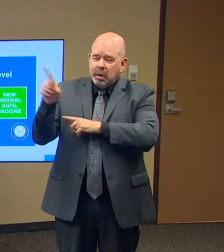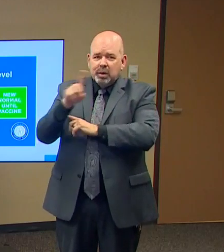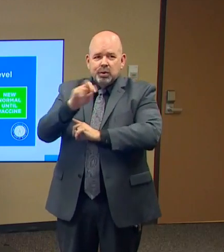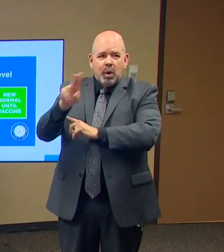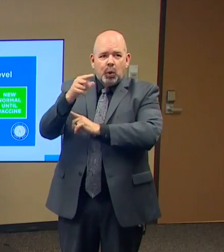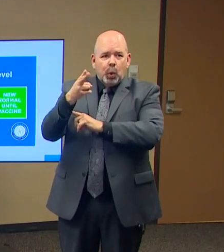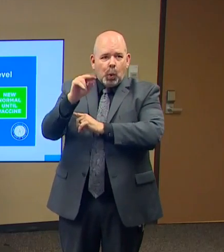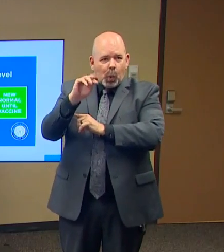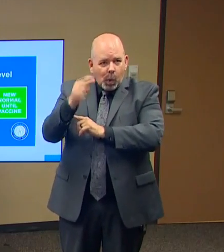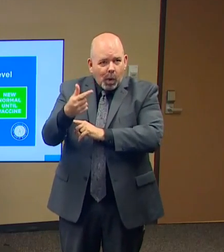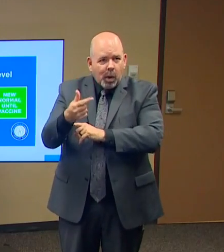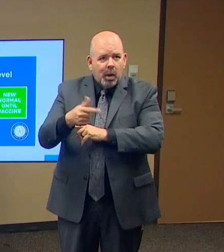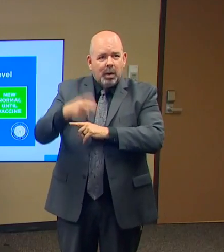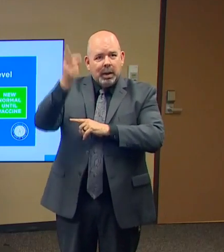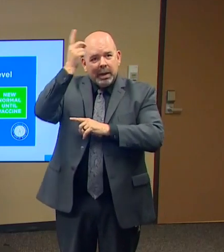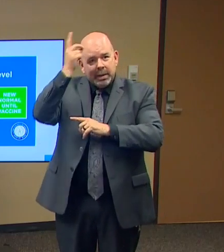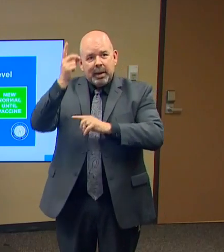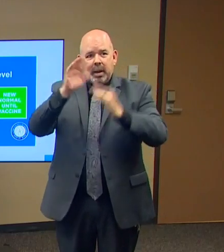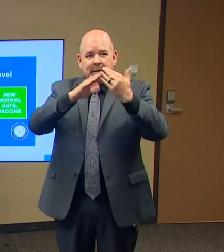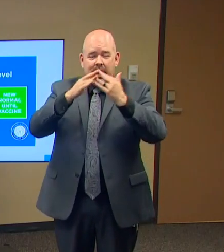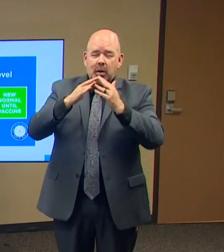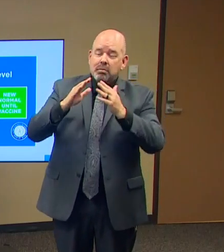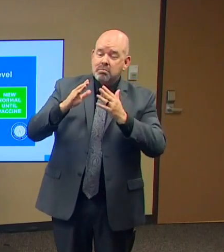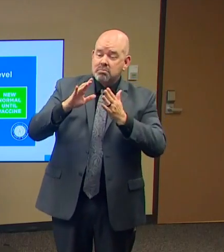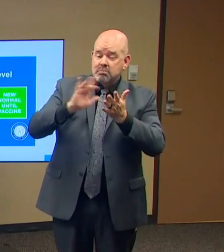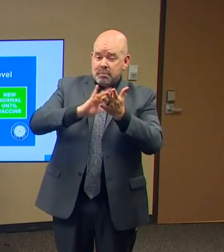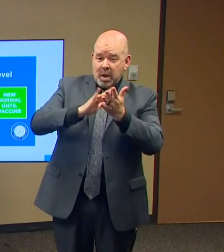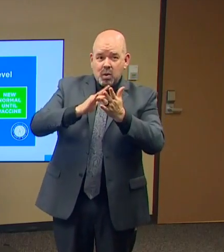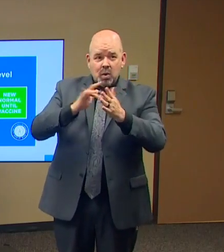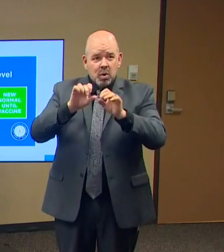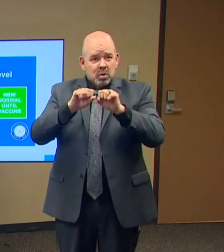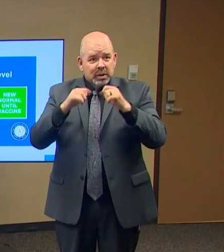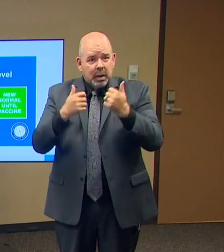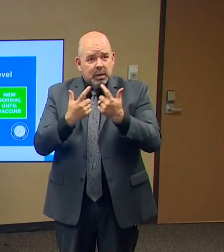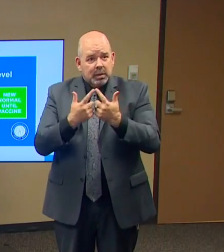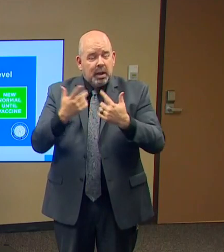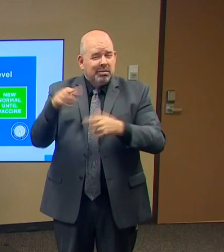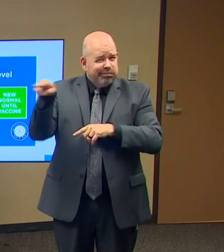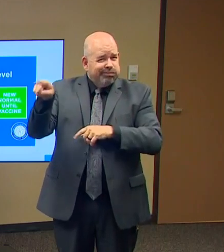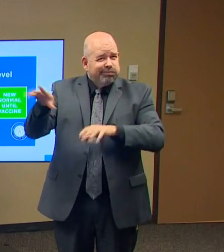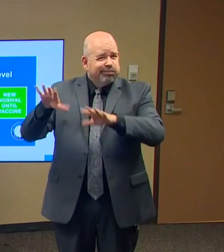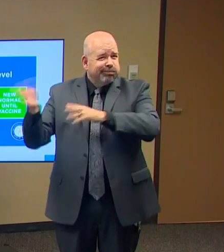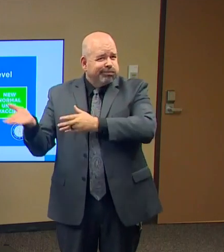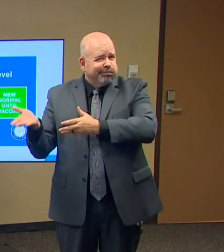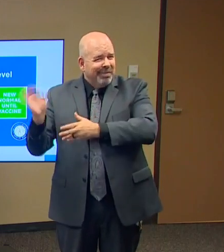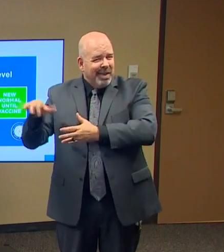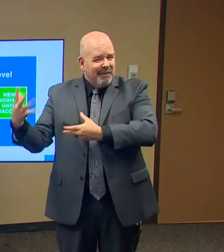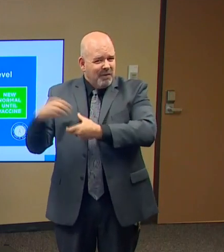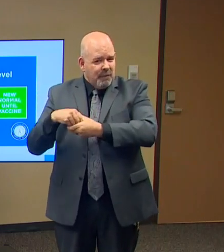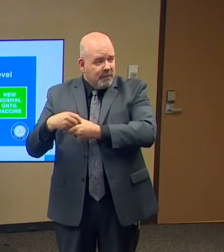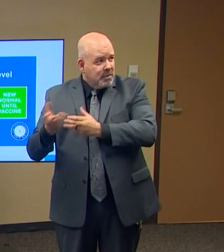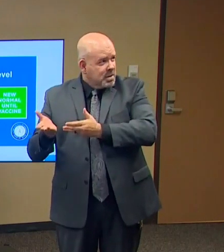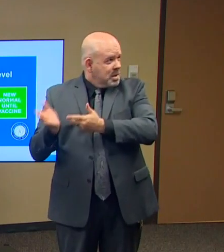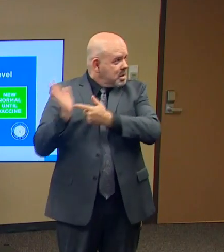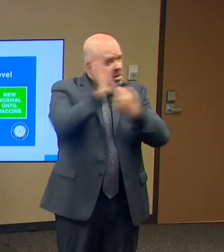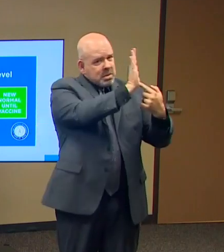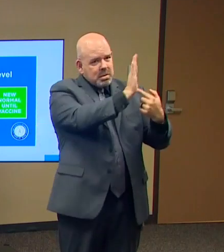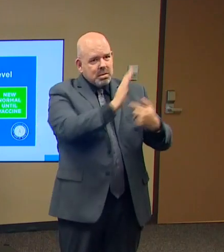experts to meet, and they're meeting tonight in 34 minutes, and come up